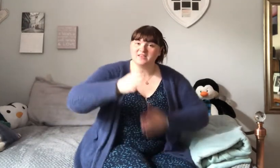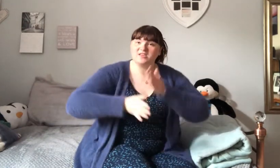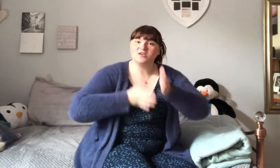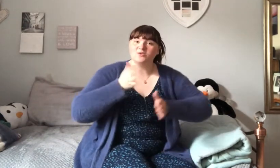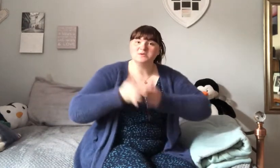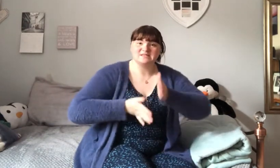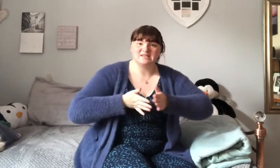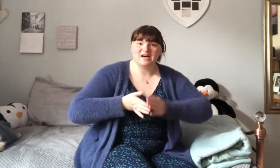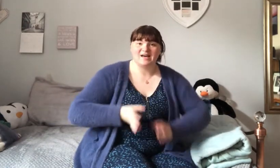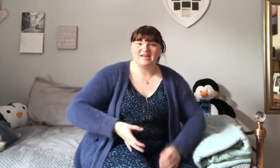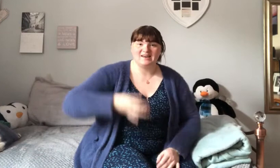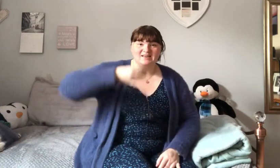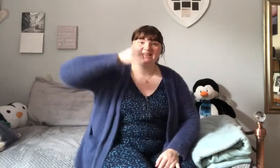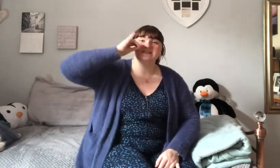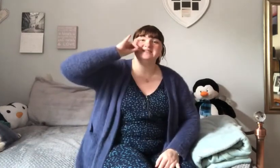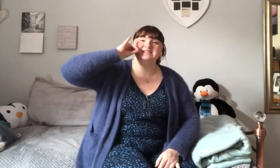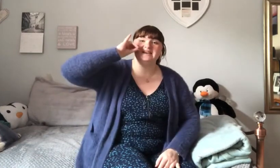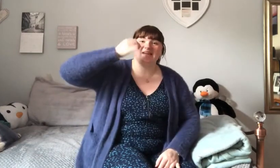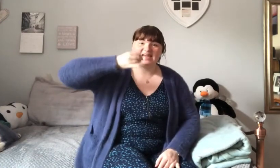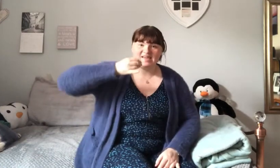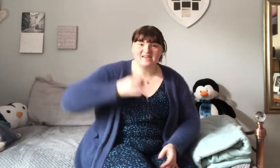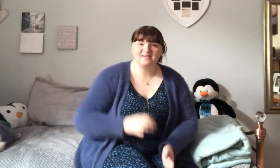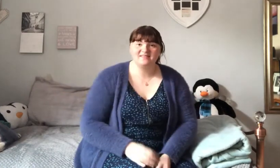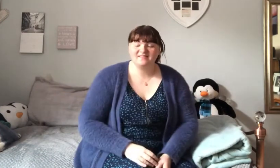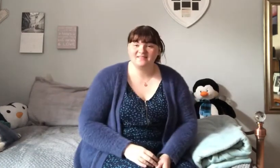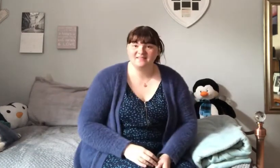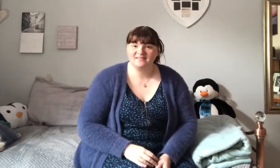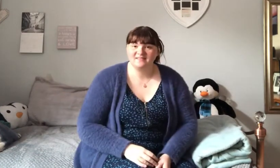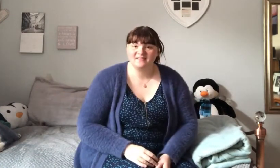you sign tea?